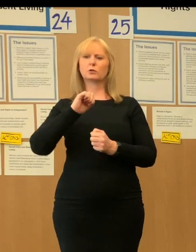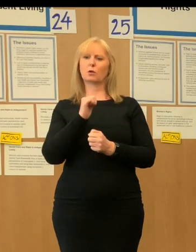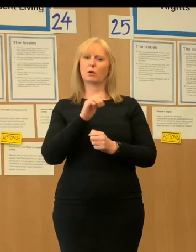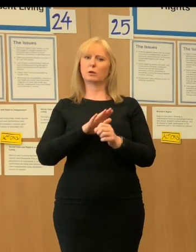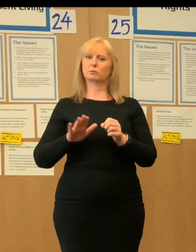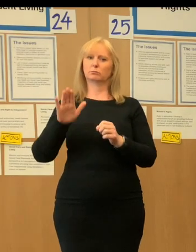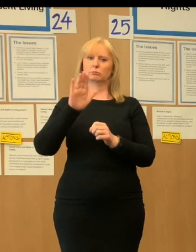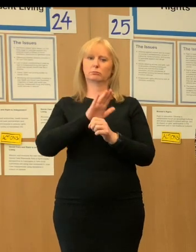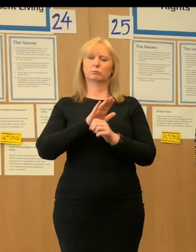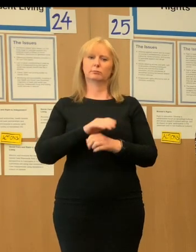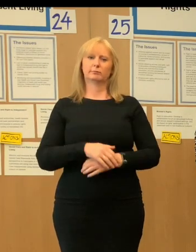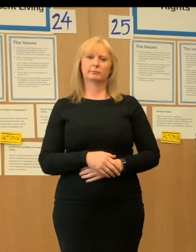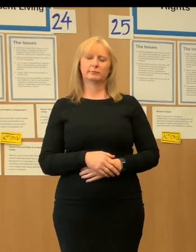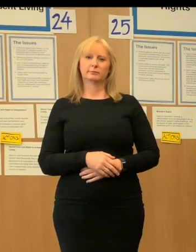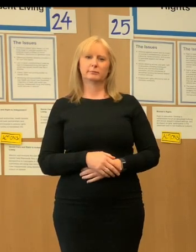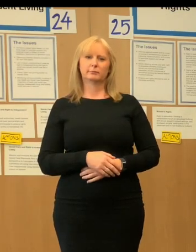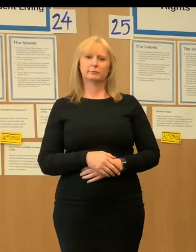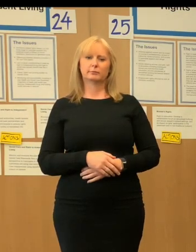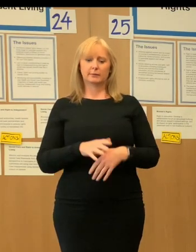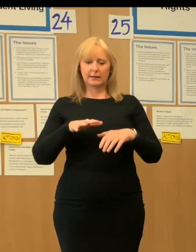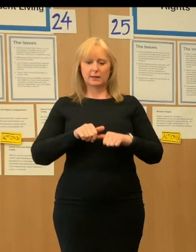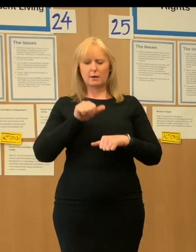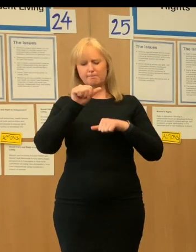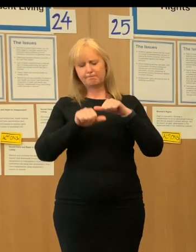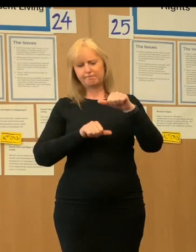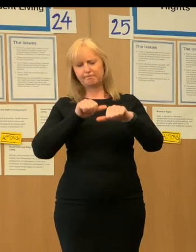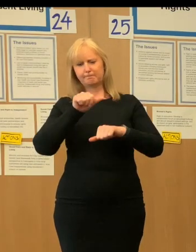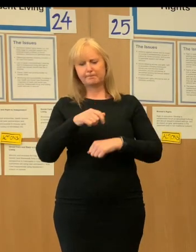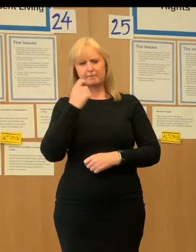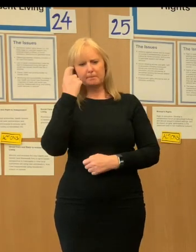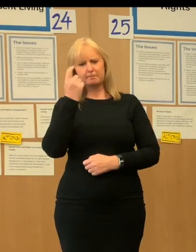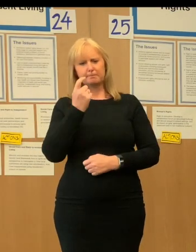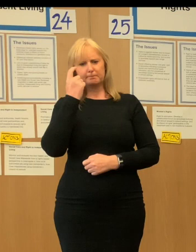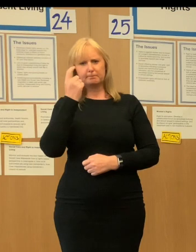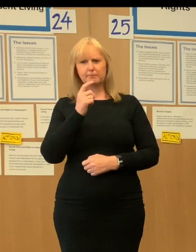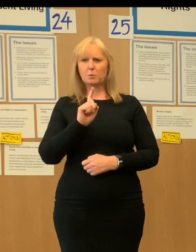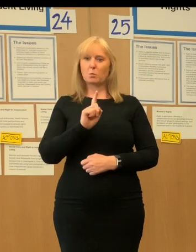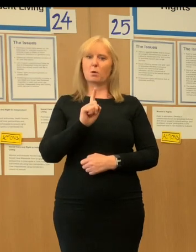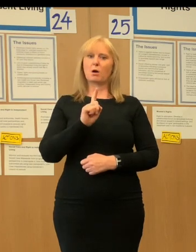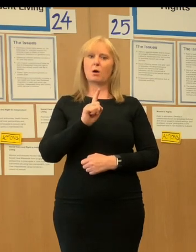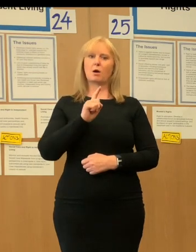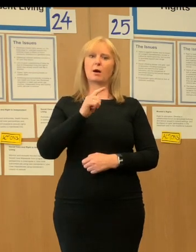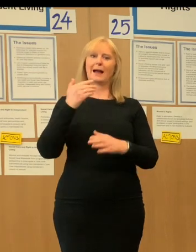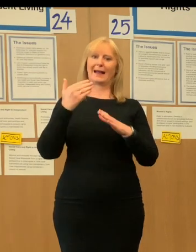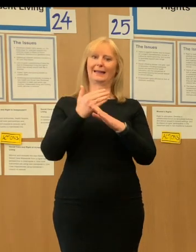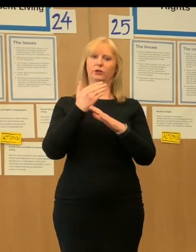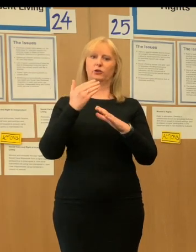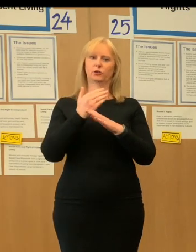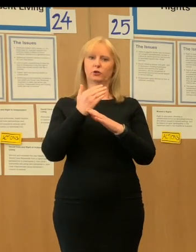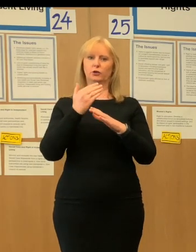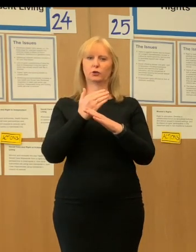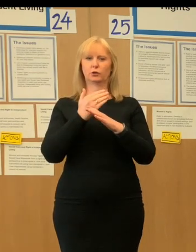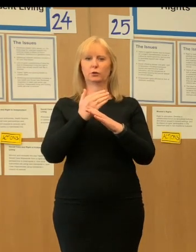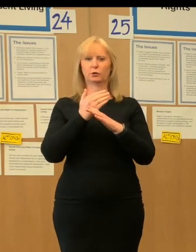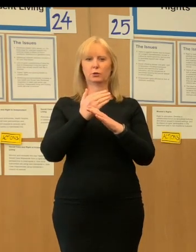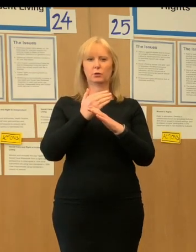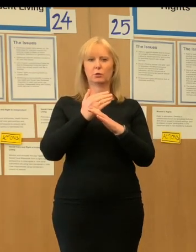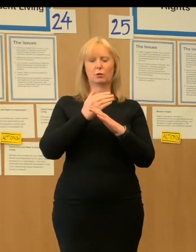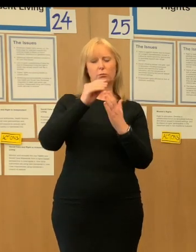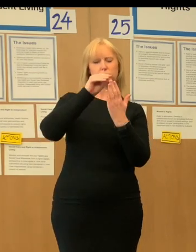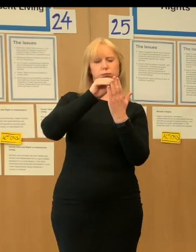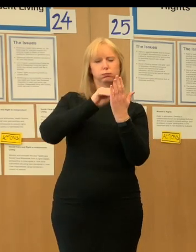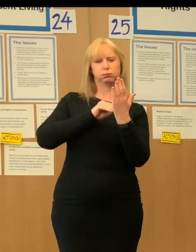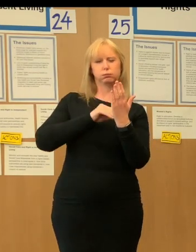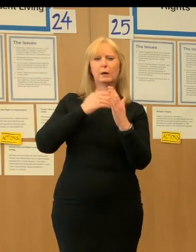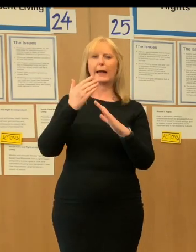today, and then to start the process of thinking about what would an action look like for SNAP, or what would a set of actions look